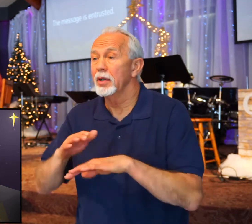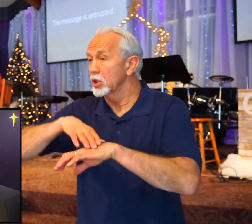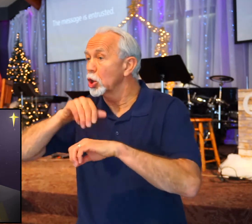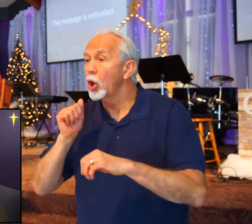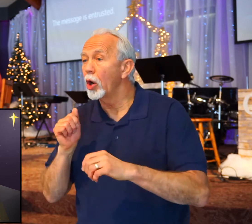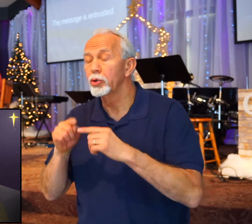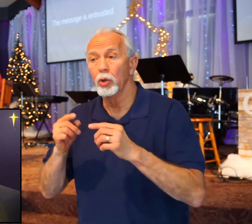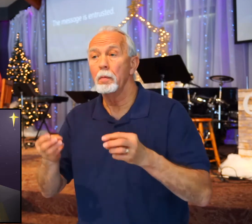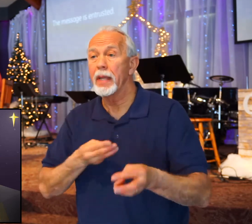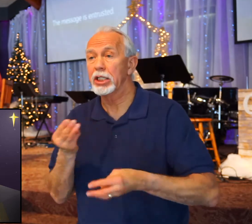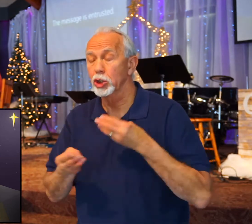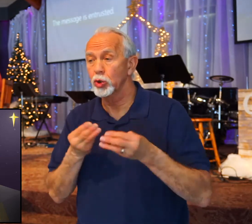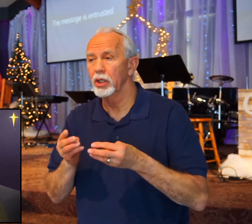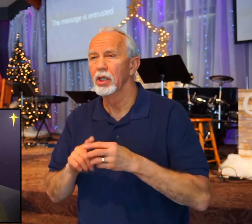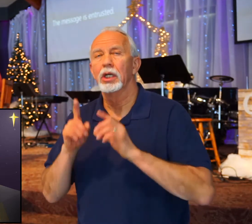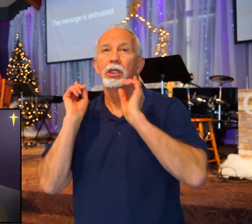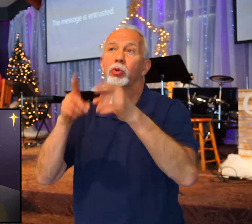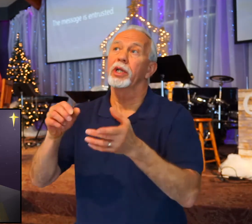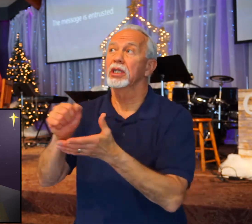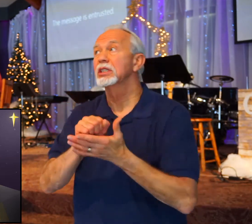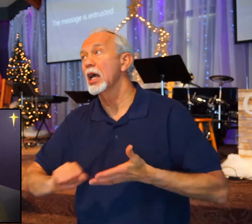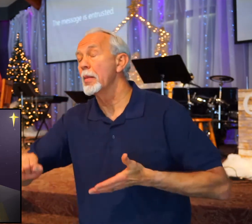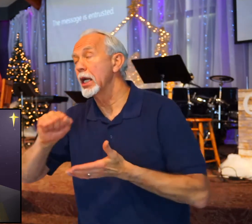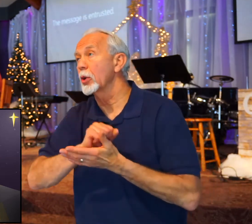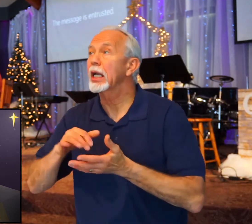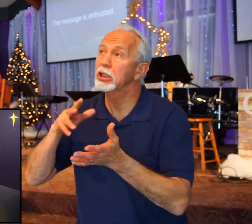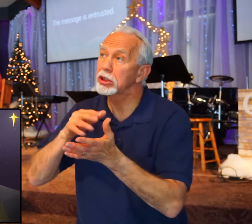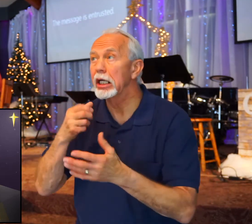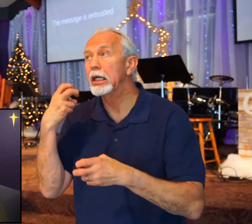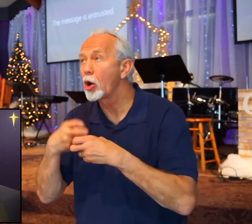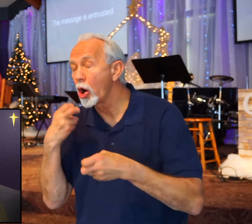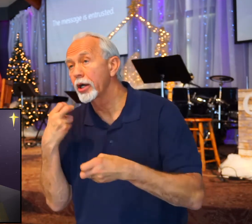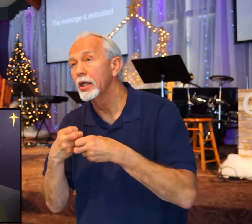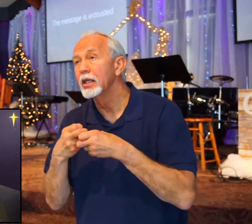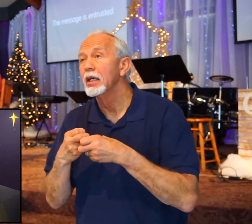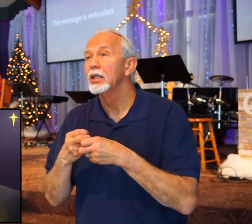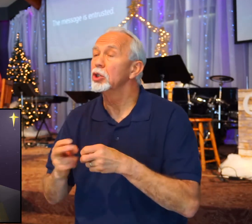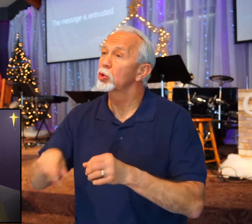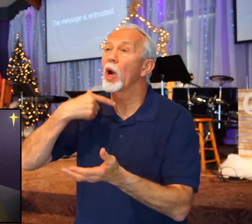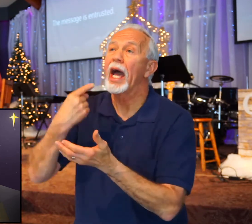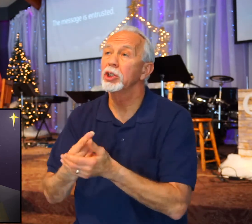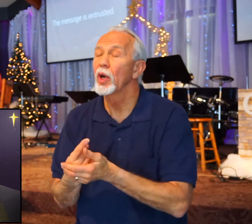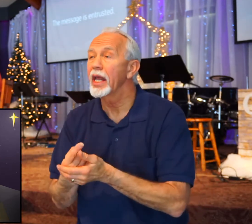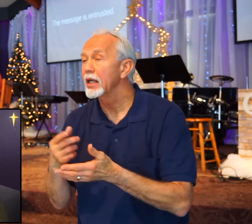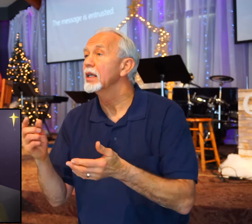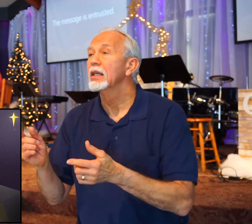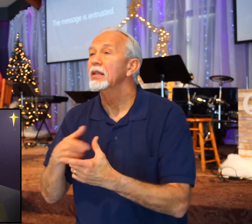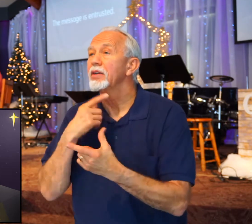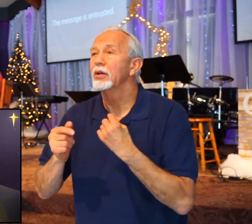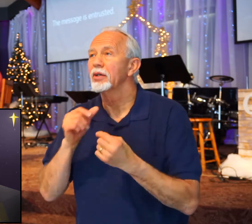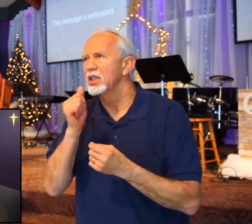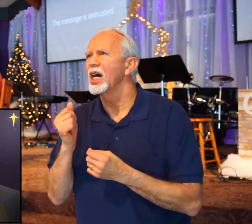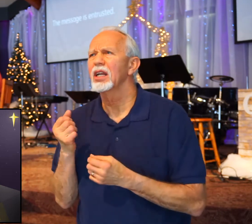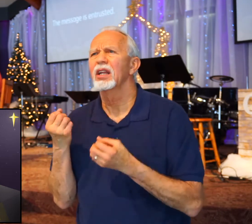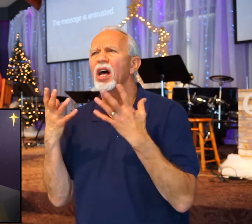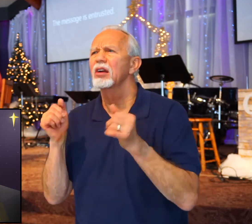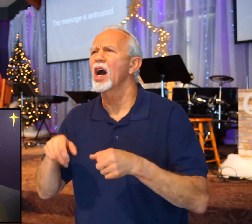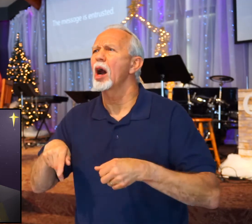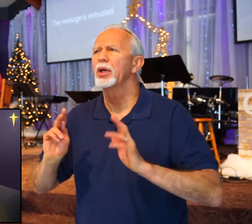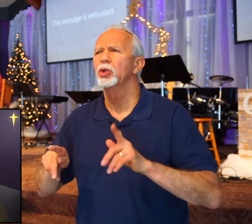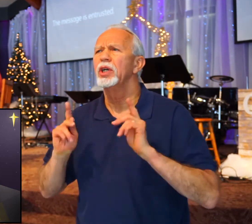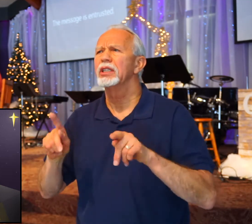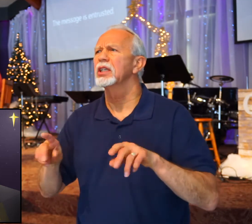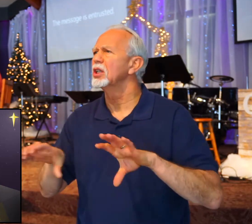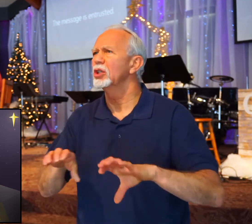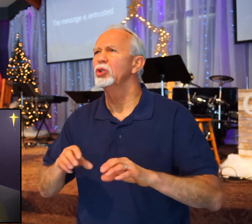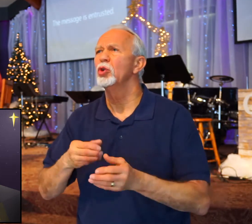to ministry, and so you went off to seminary and you studied real hard, you graduated, and then there weren't many opportunities to do